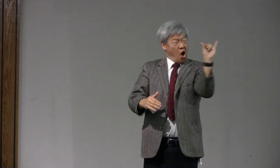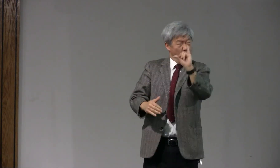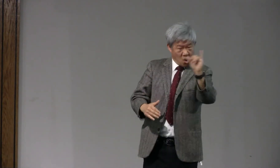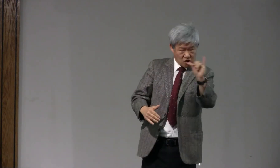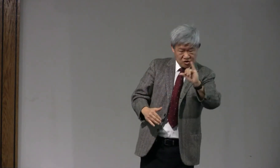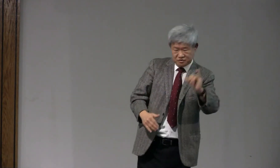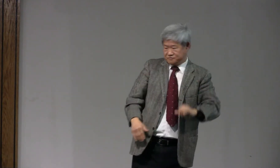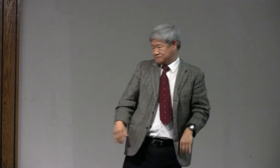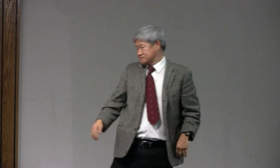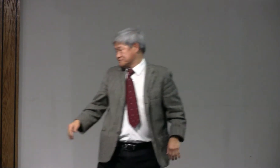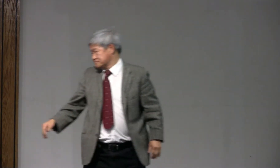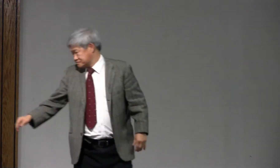The New Jerusalem